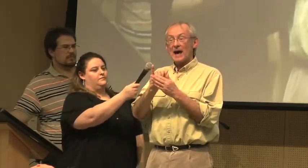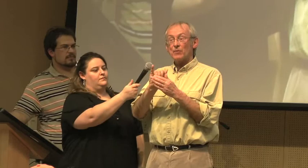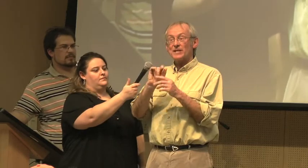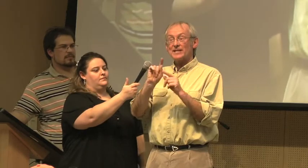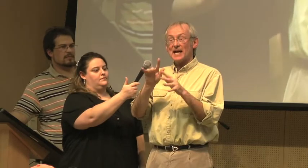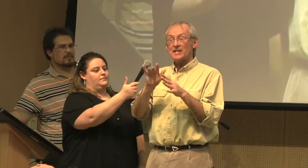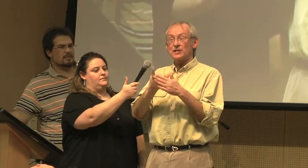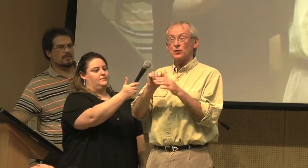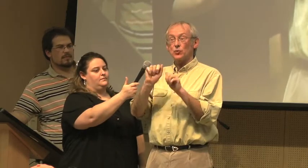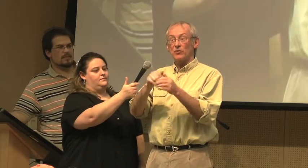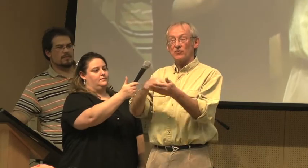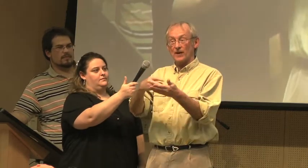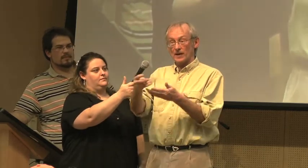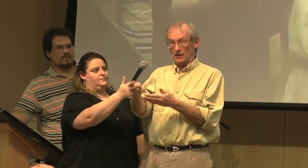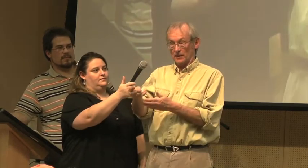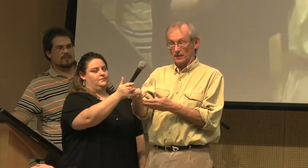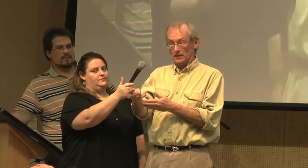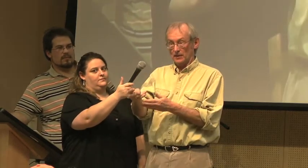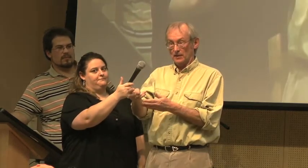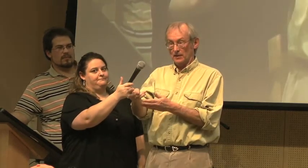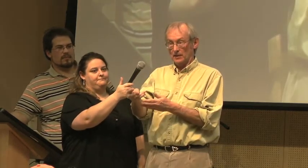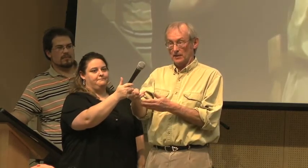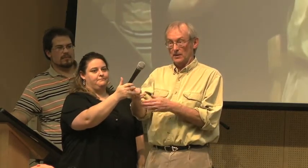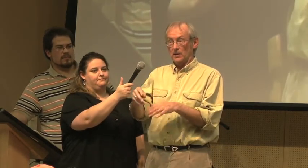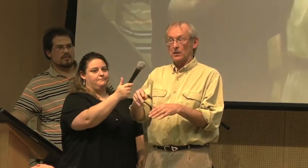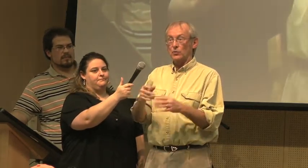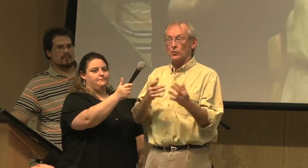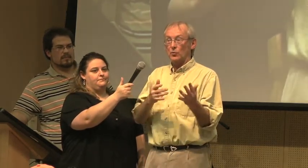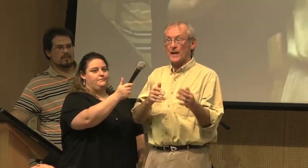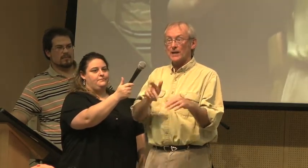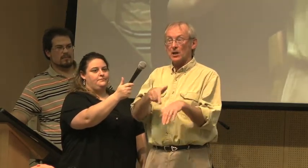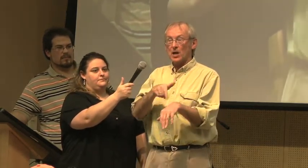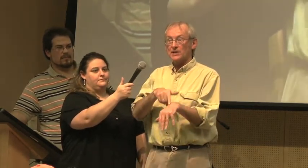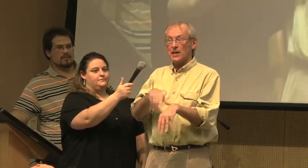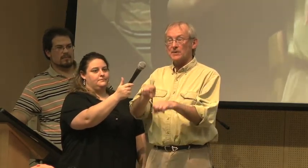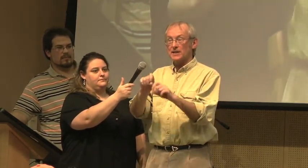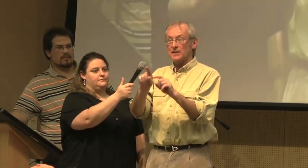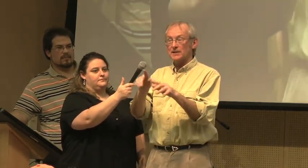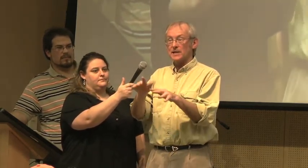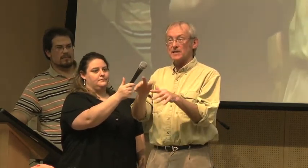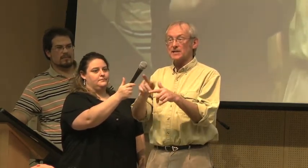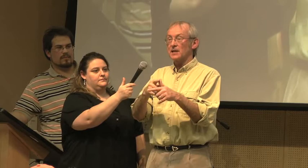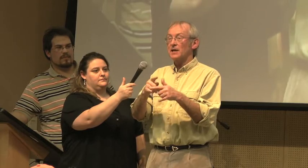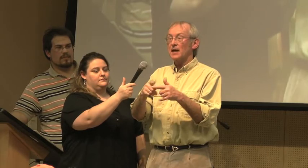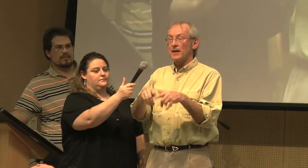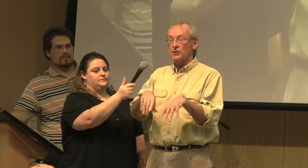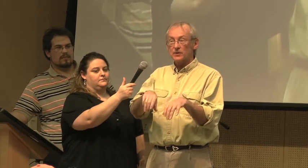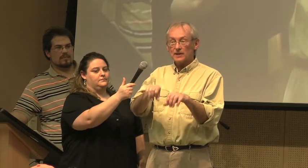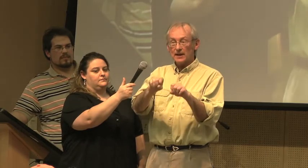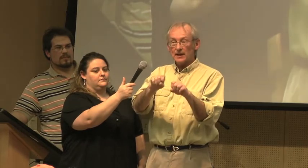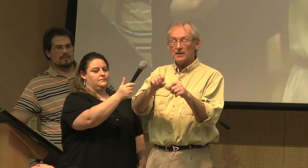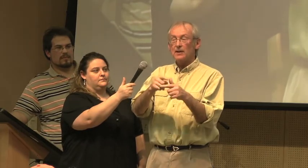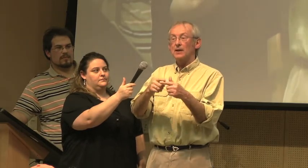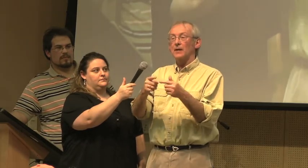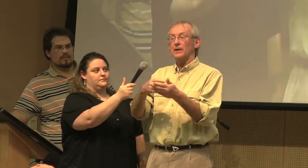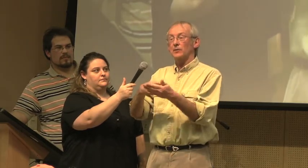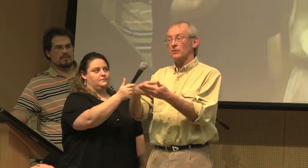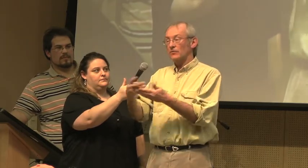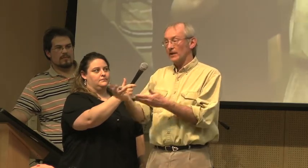that was a test that you could fail. You could wait a long time to take the test, and then you could take it, and you could fail